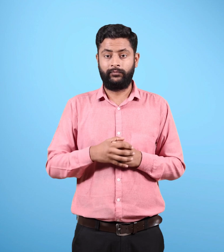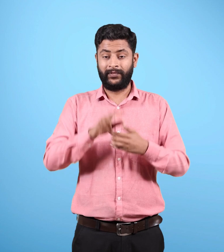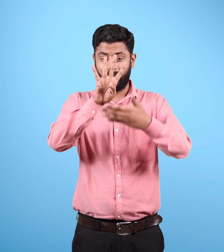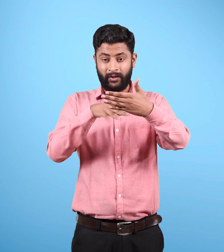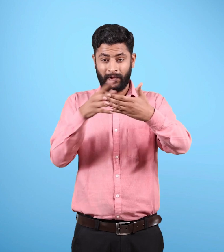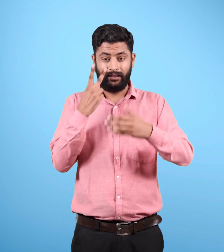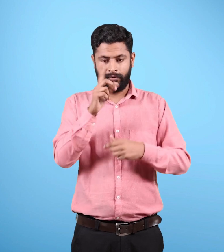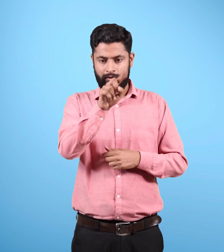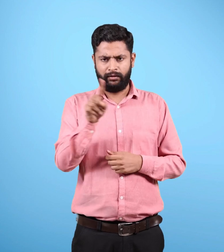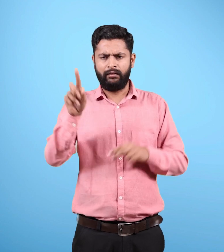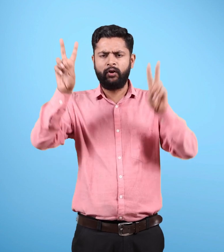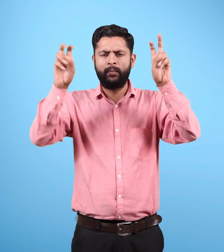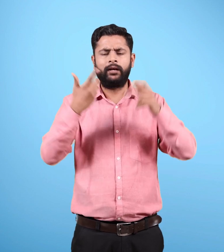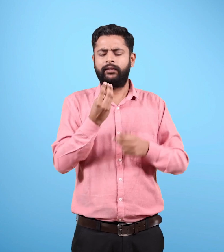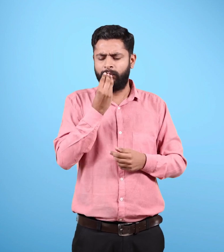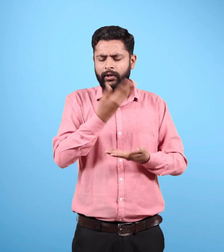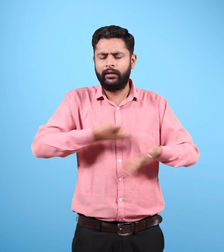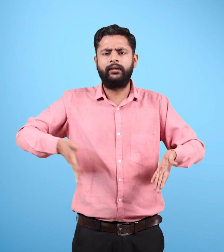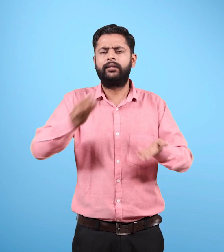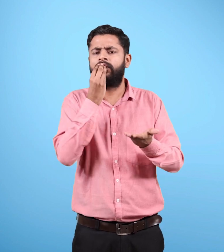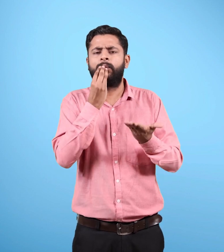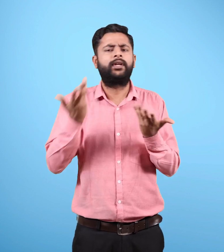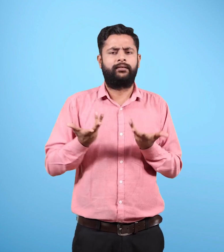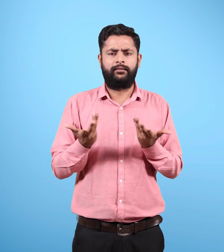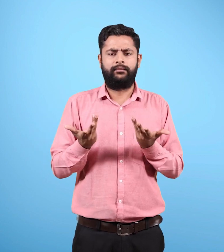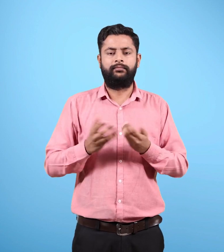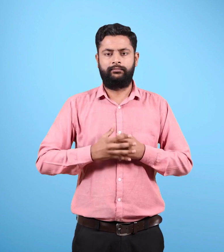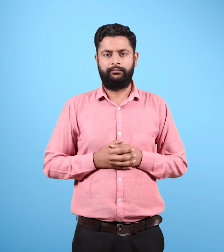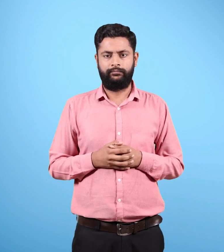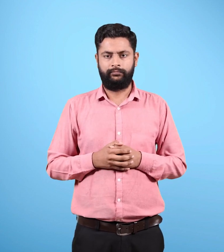Table 1.1 What do we eat?